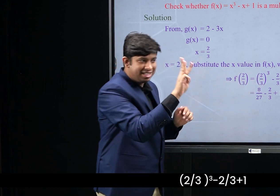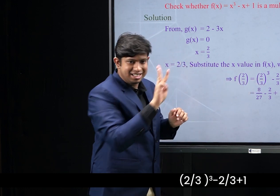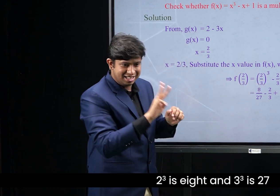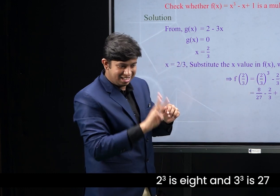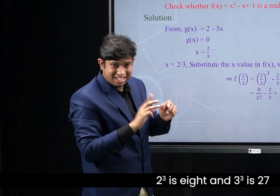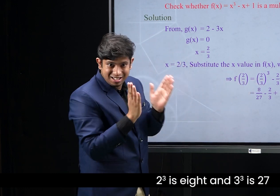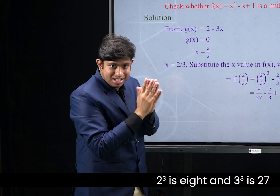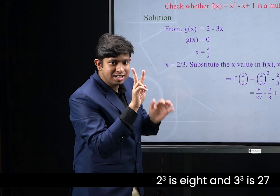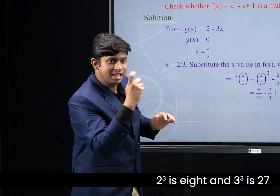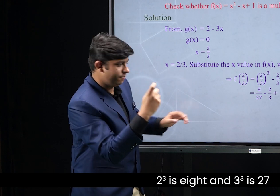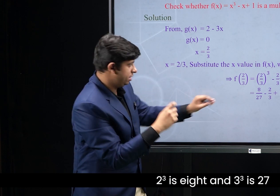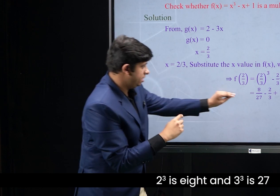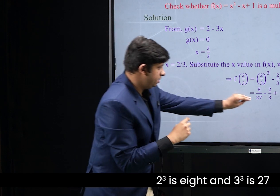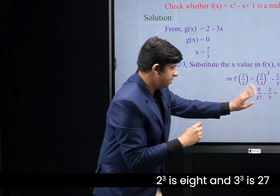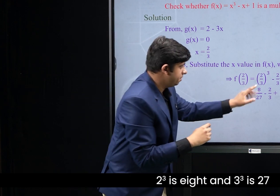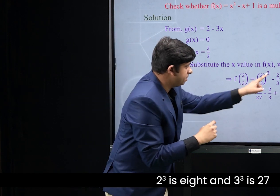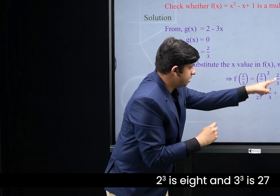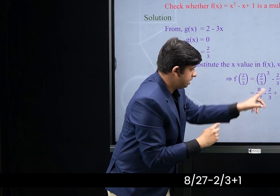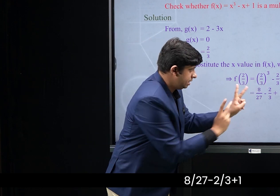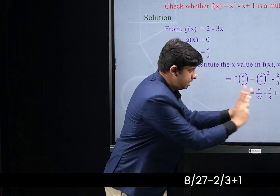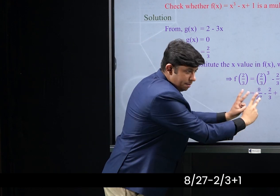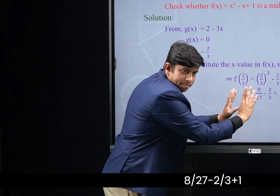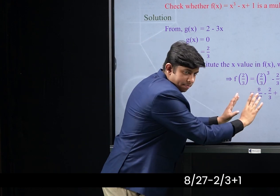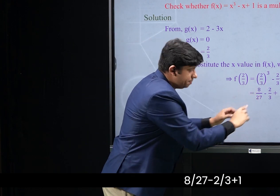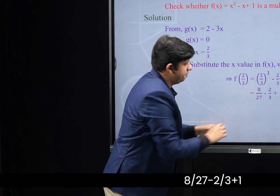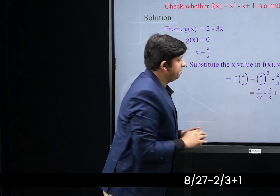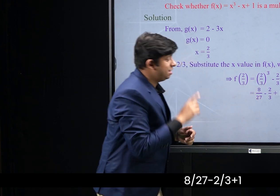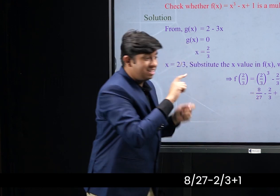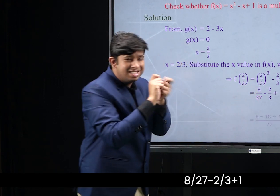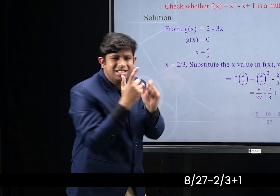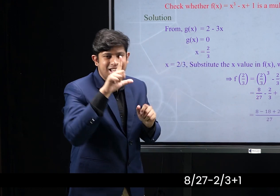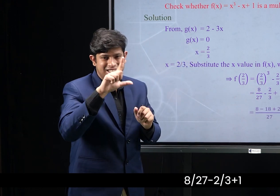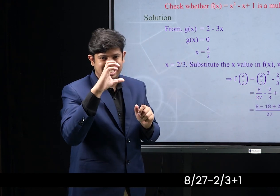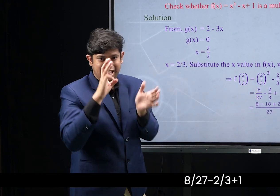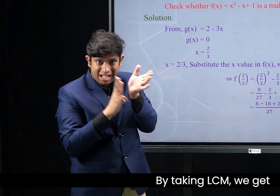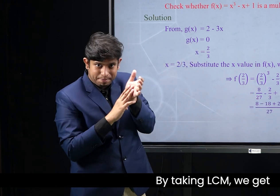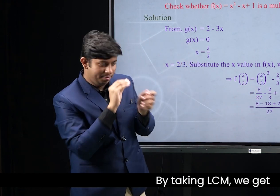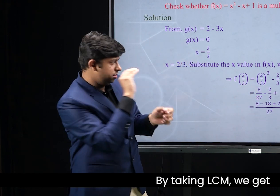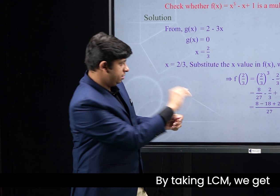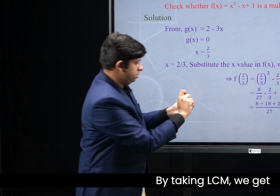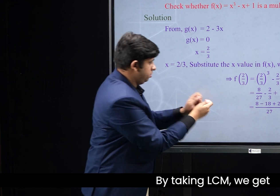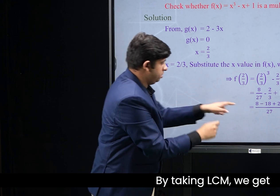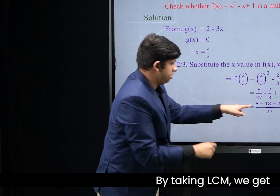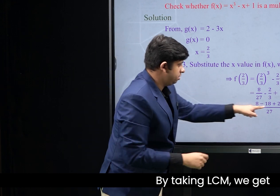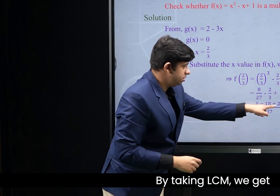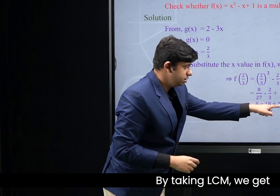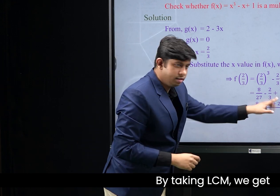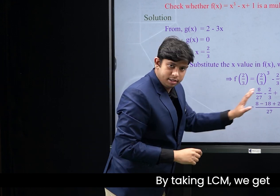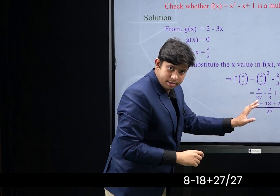2 cube is 8 and 3 cube is 27 minus 2 by 3 plus 1. By taking LCM, we get 8